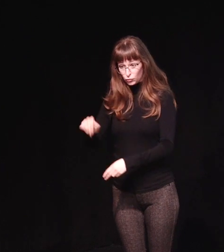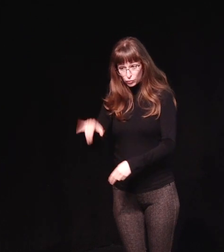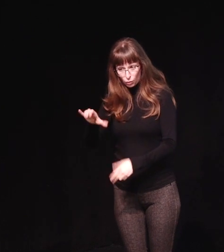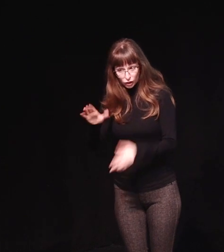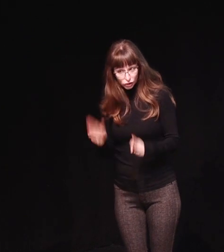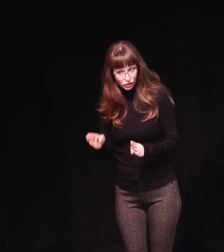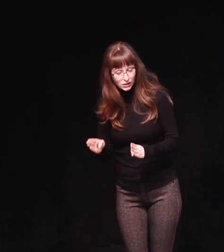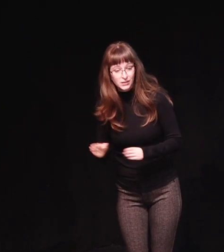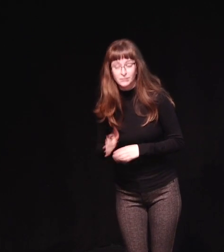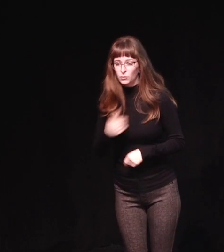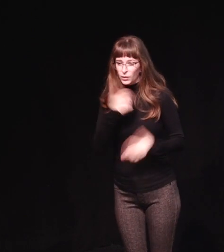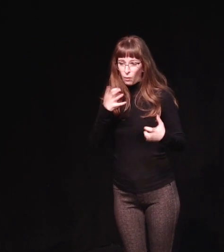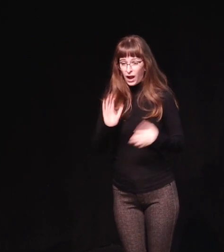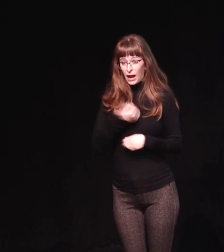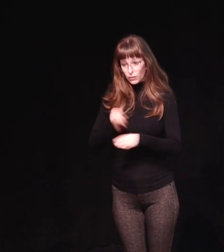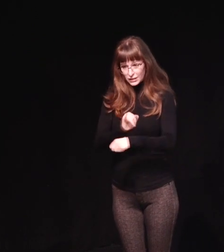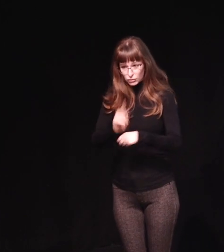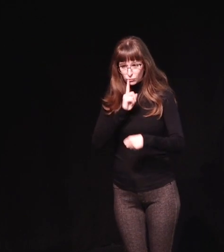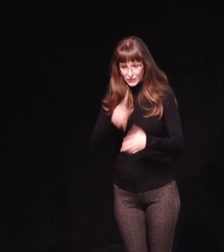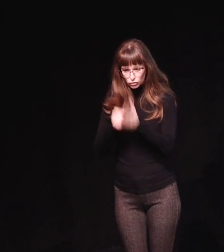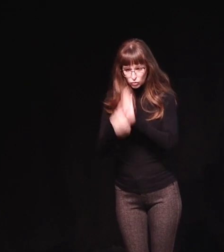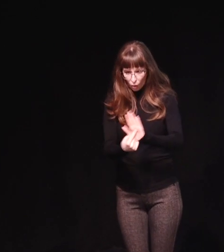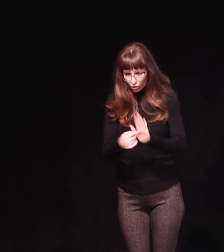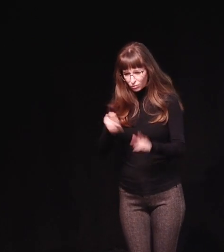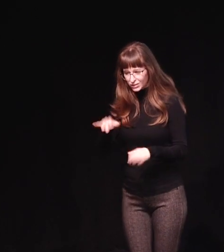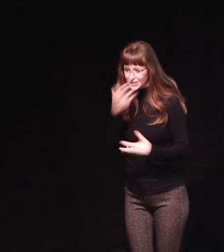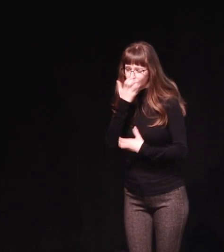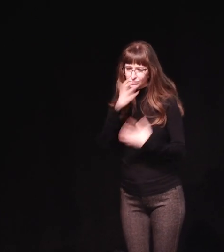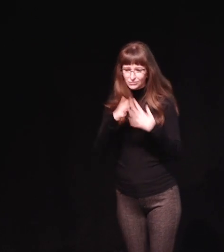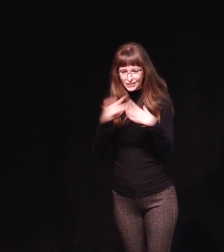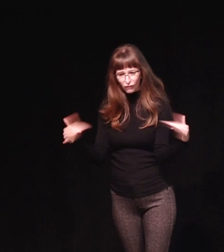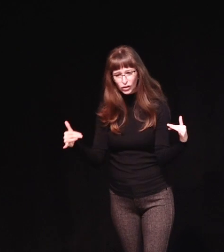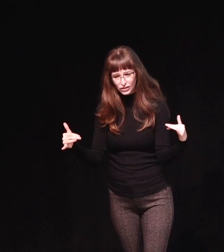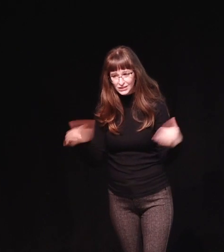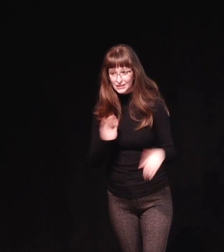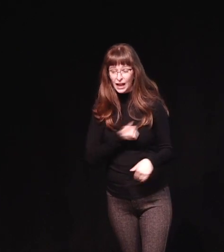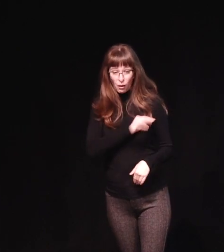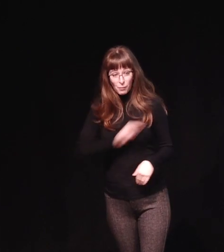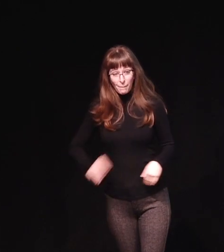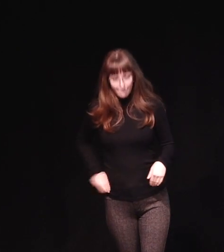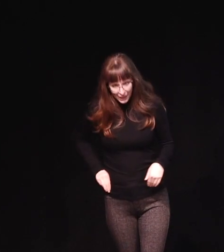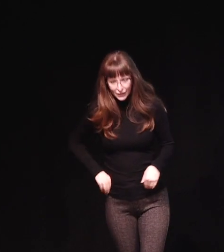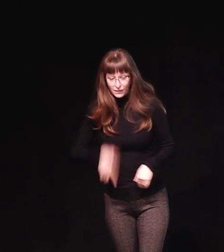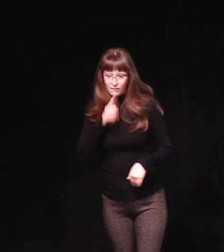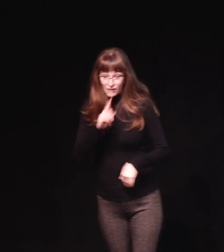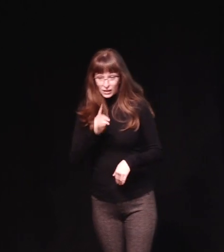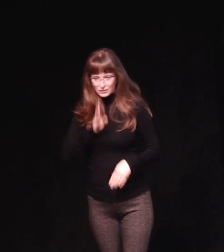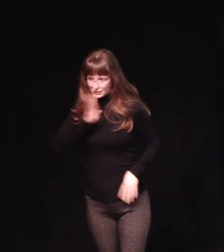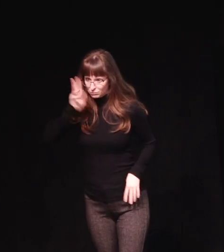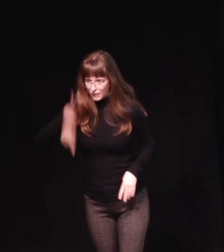true diversity of our city. This is particularly important to our mayor, who isn't shy about speaking about his